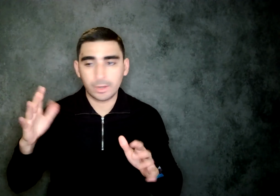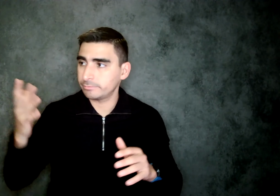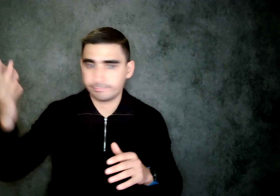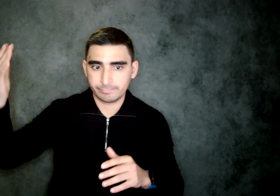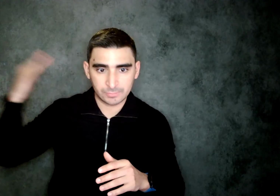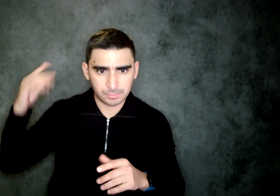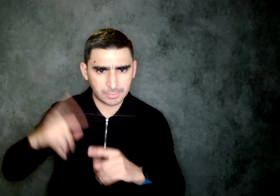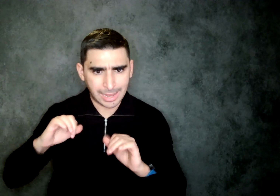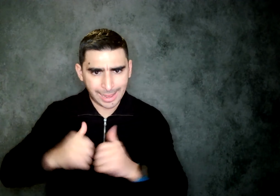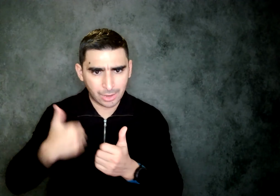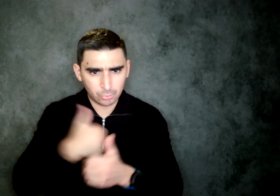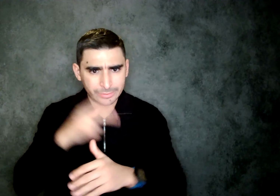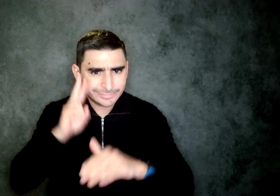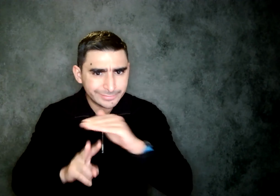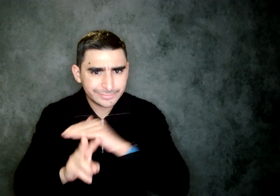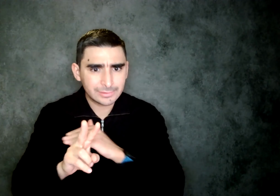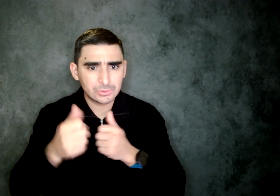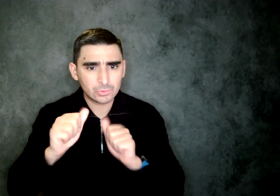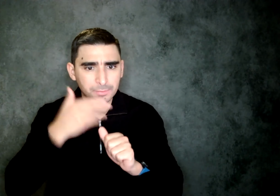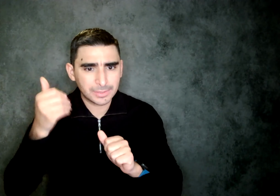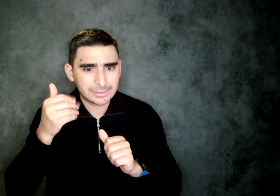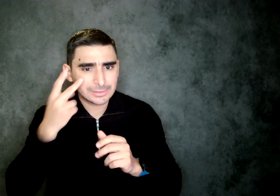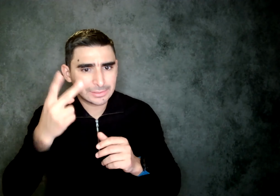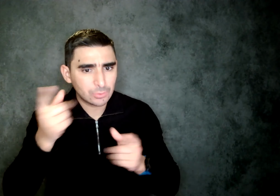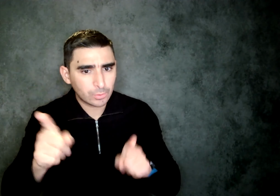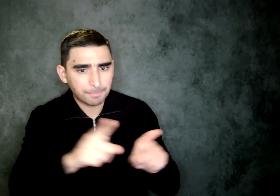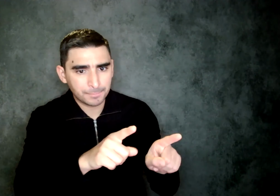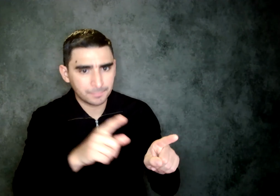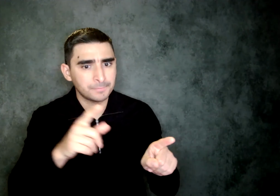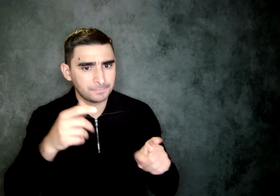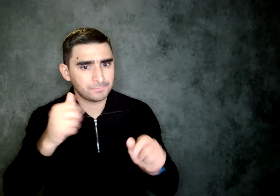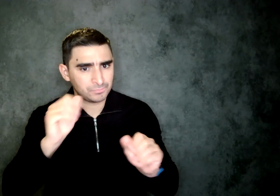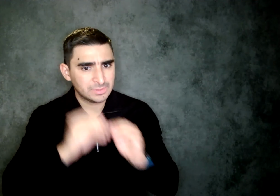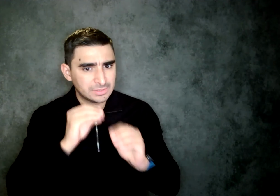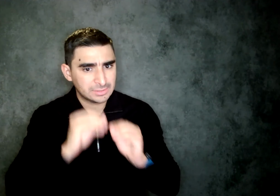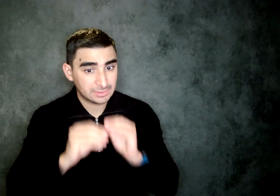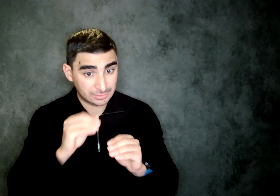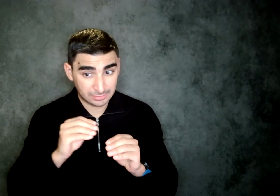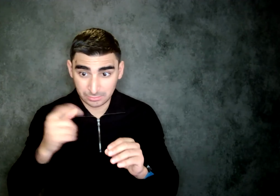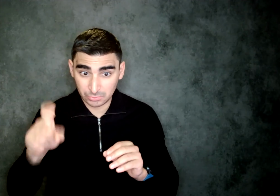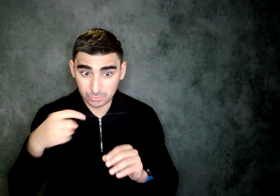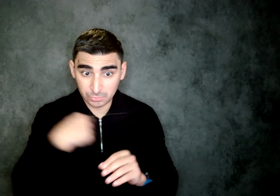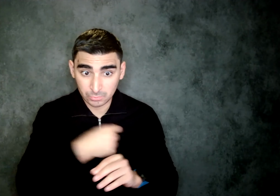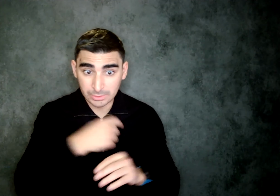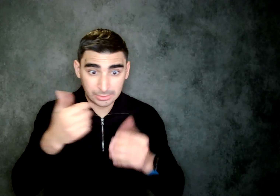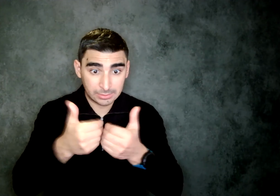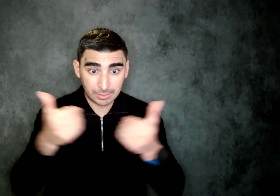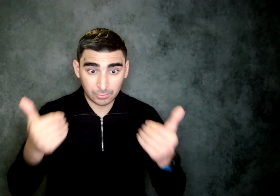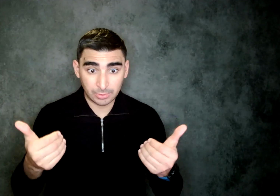it? Because it's not going away. And so do we need to separate